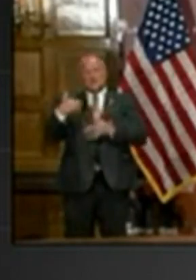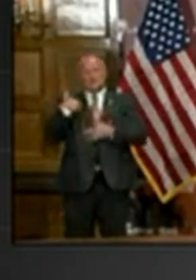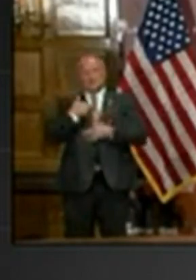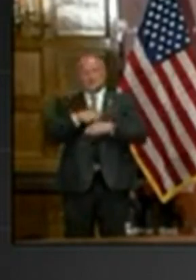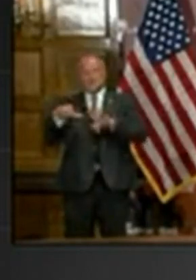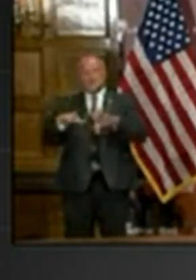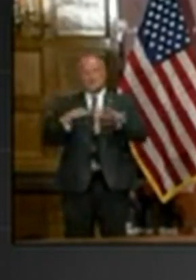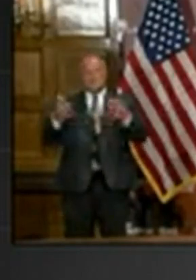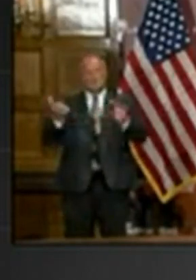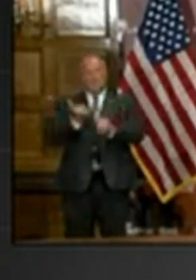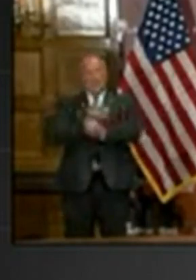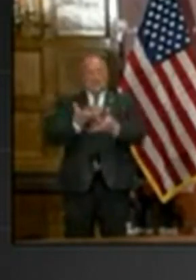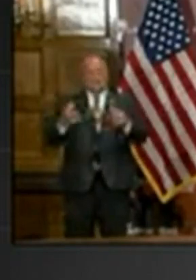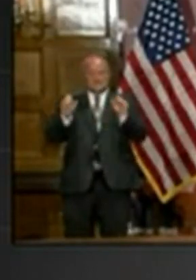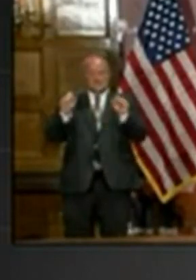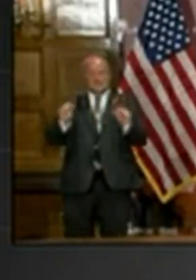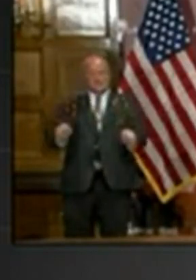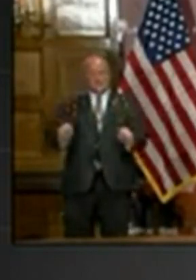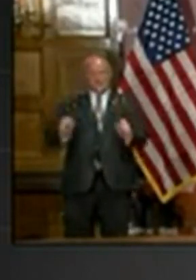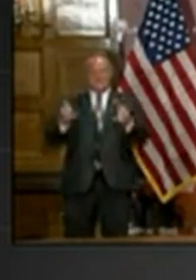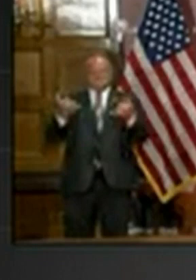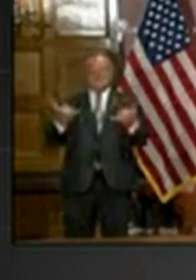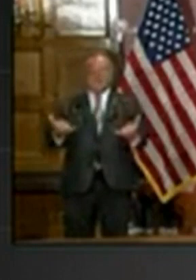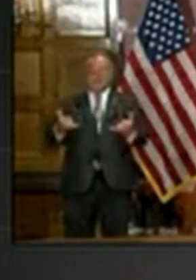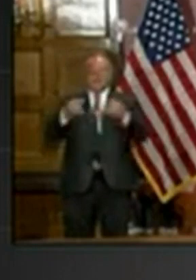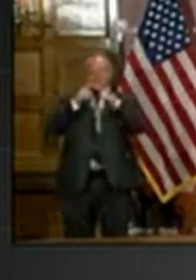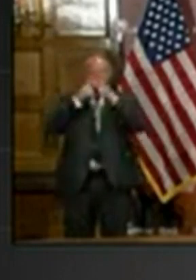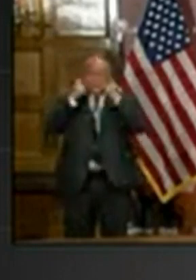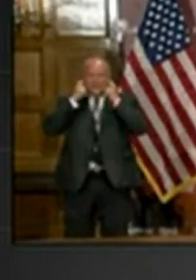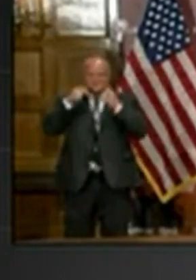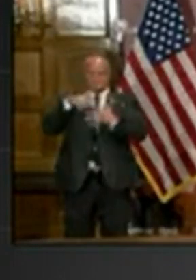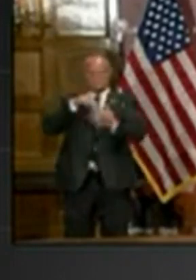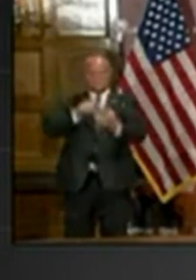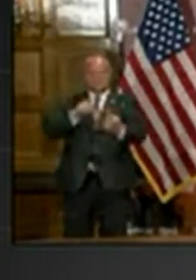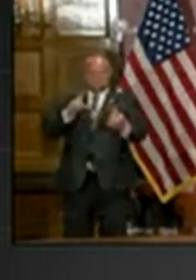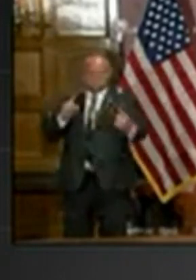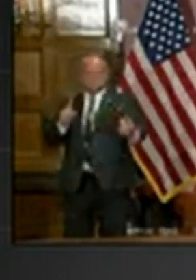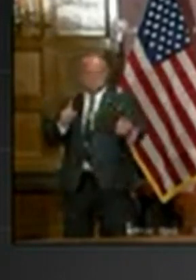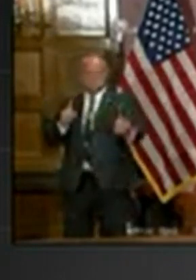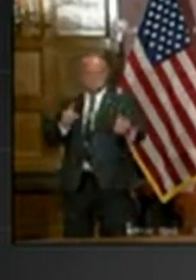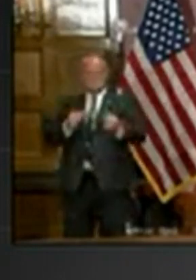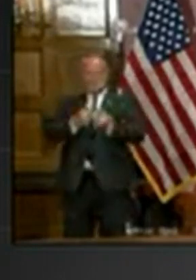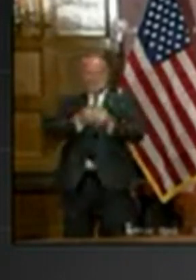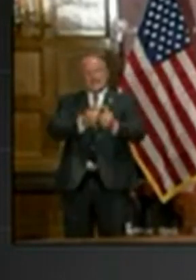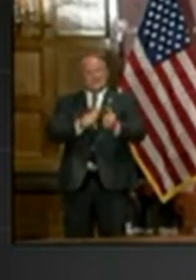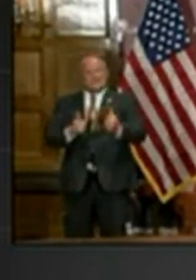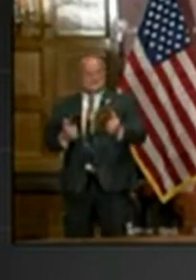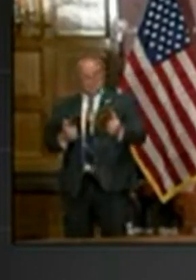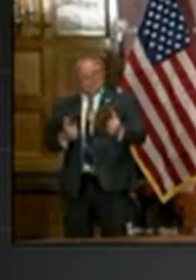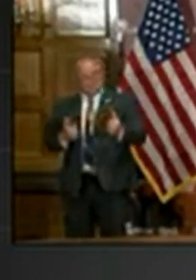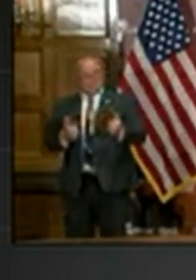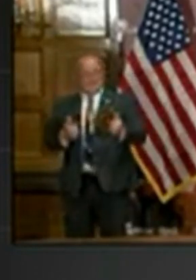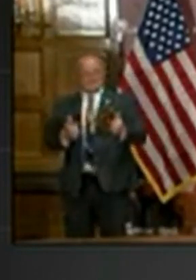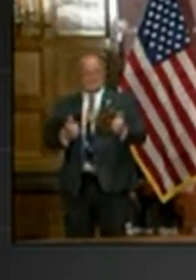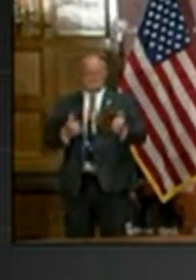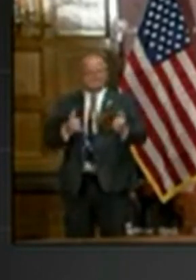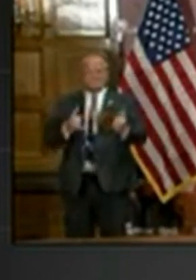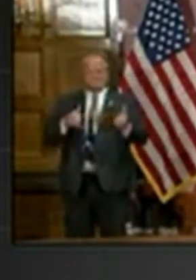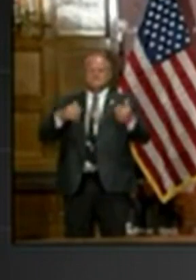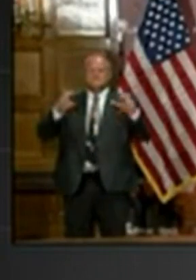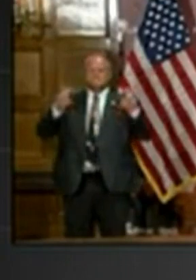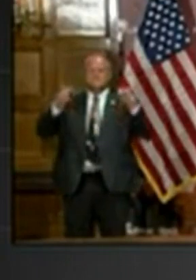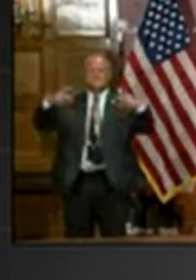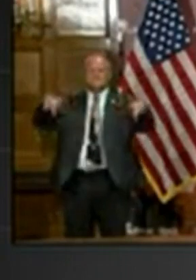do everything we can in terms of social distancing, masks, and avoiding you know, the